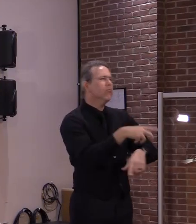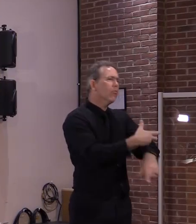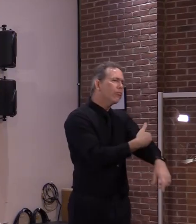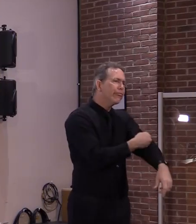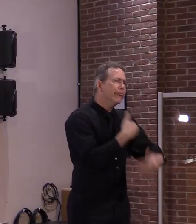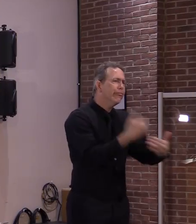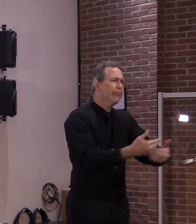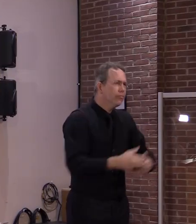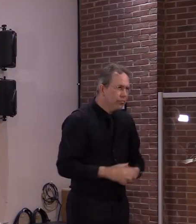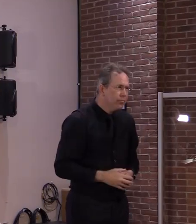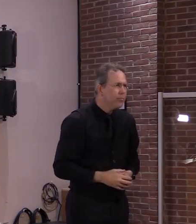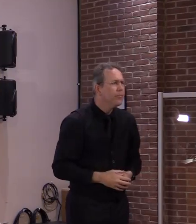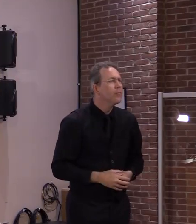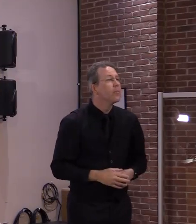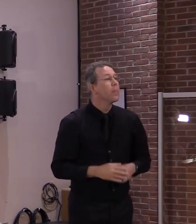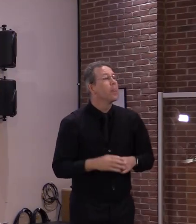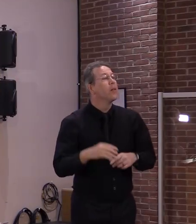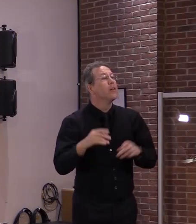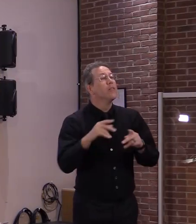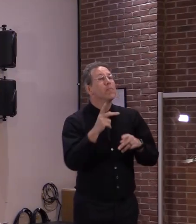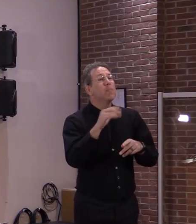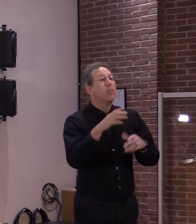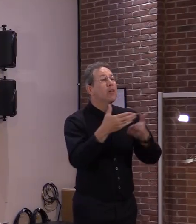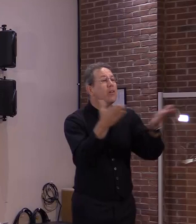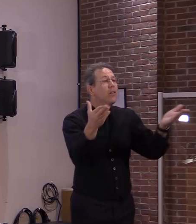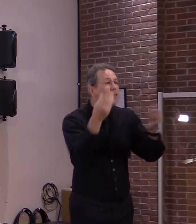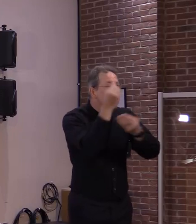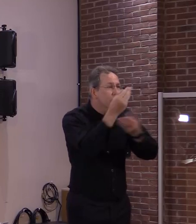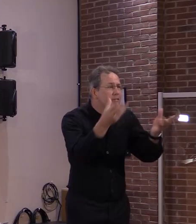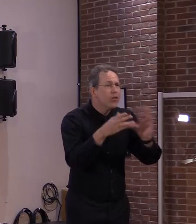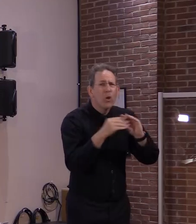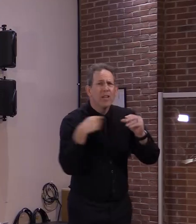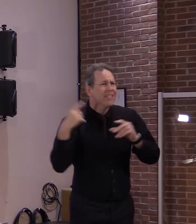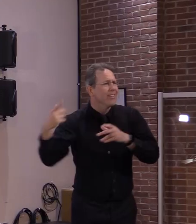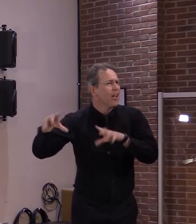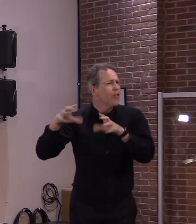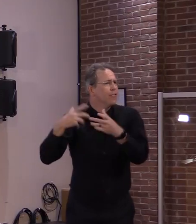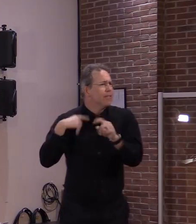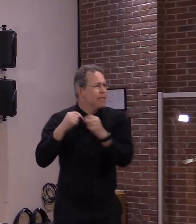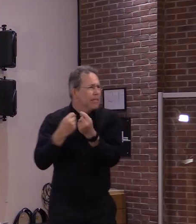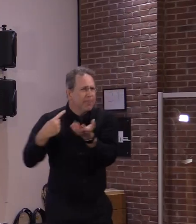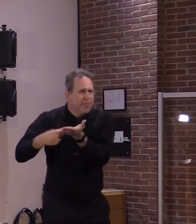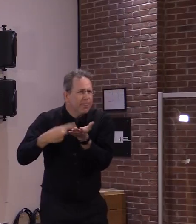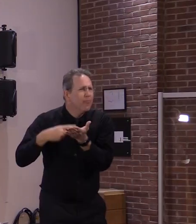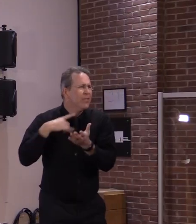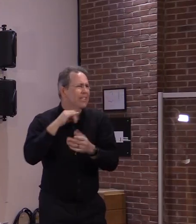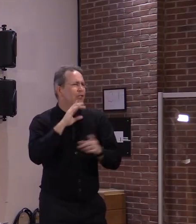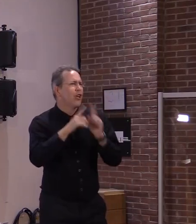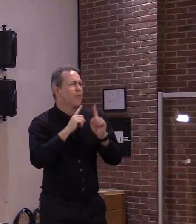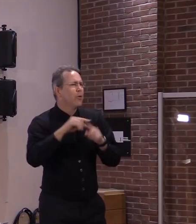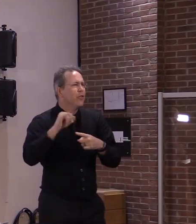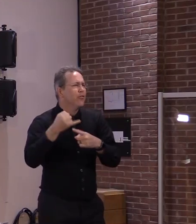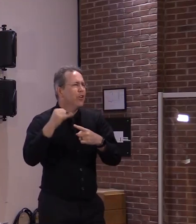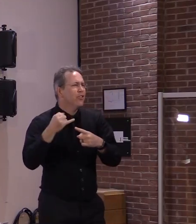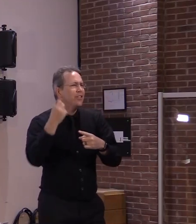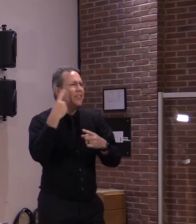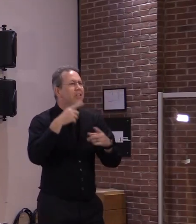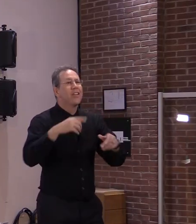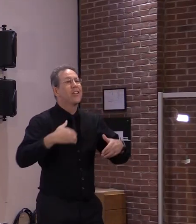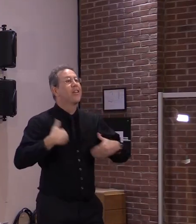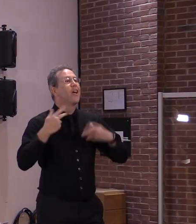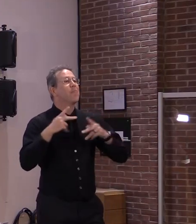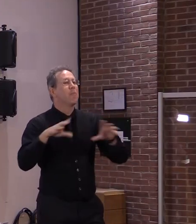youth might like this more than the two-dose vaccine as well, to be all done one time, and that would be